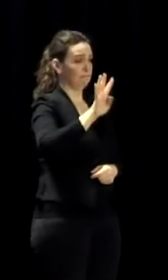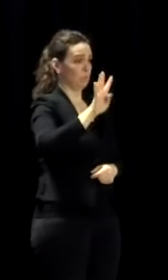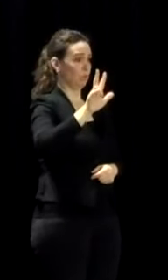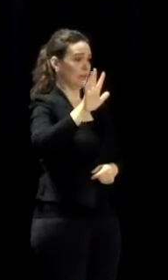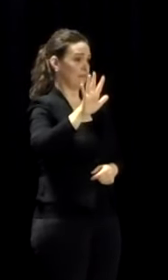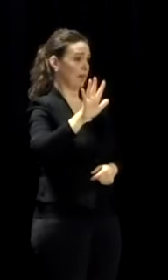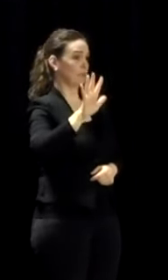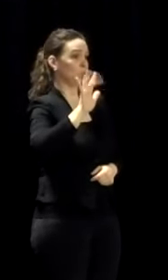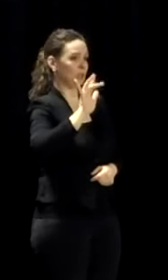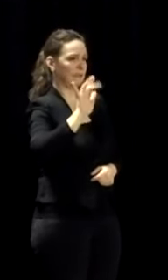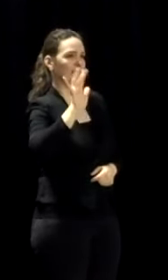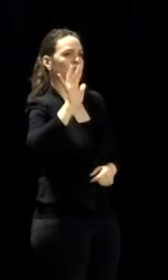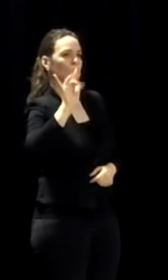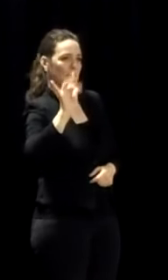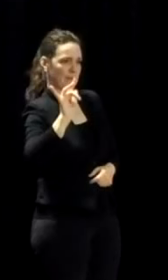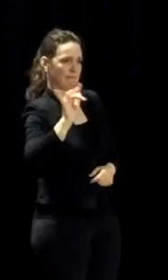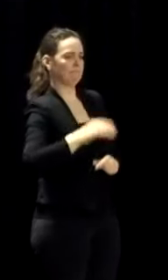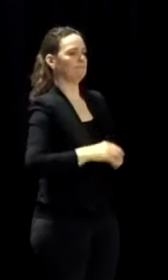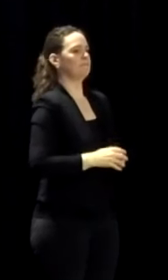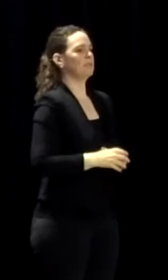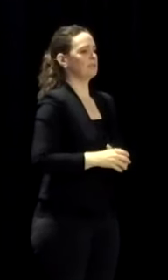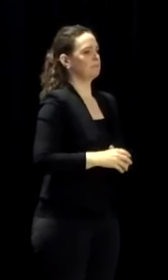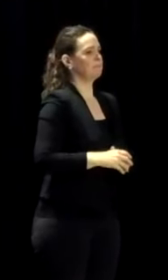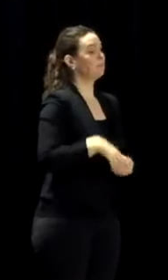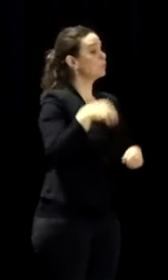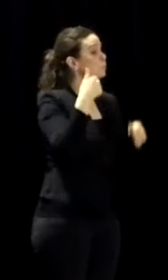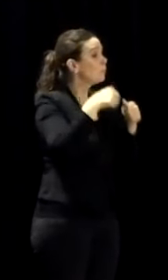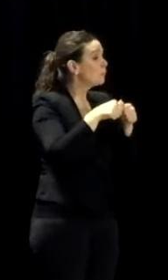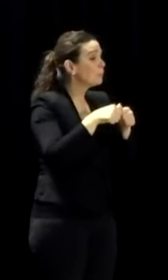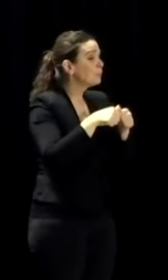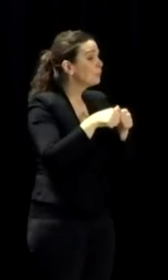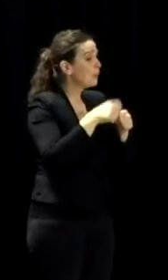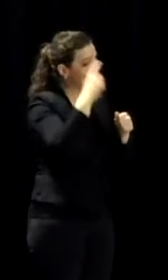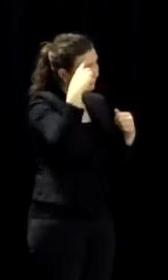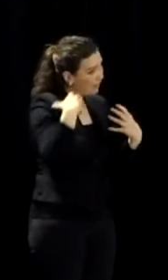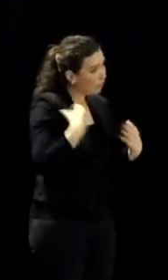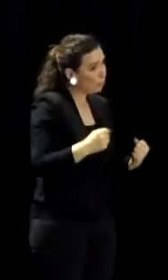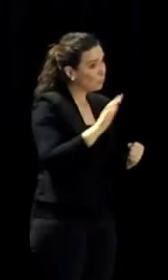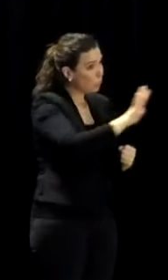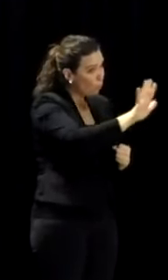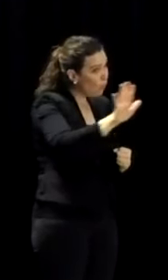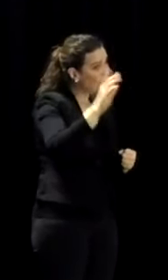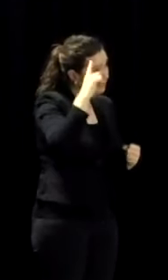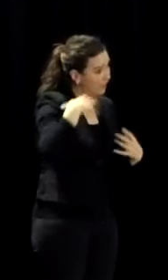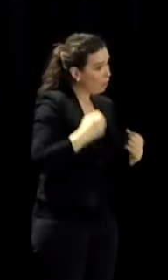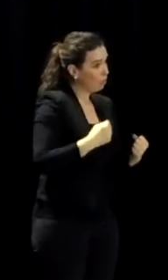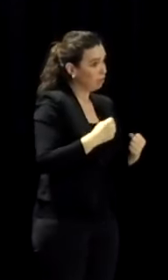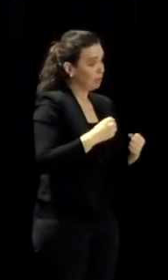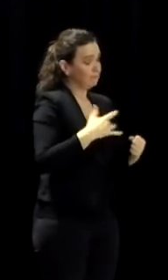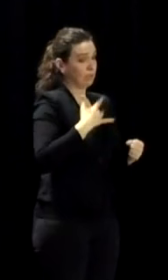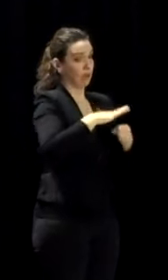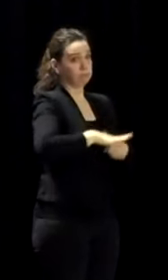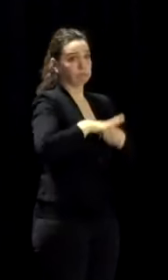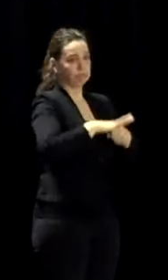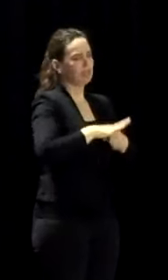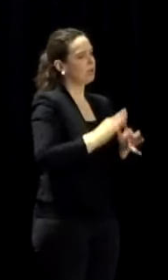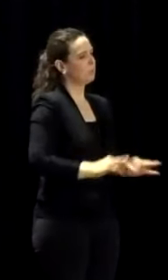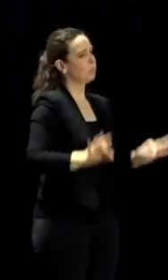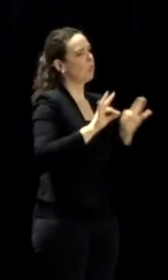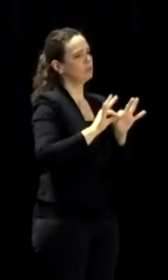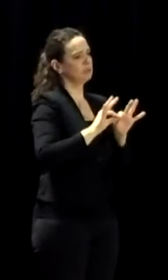315-435-2525. Again, our mental health is important. If you're having challenges, you need someone to talk to, you